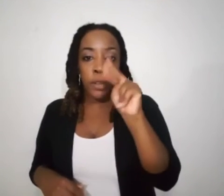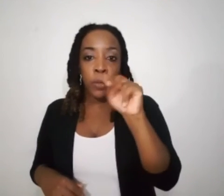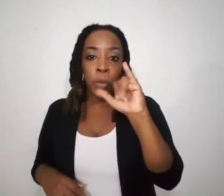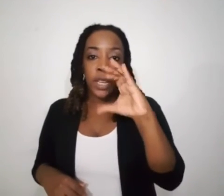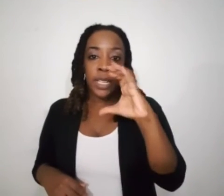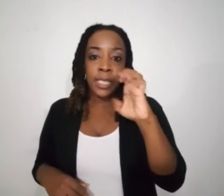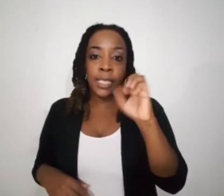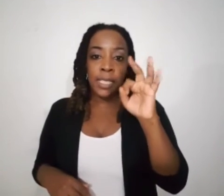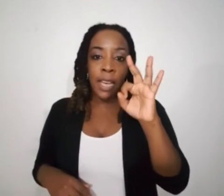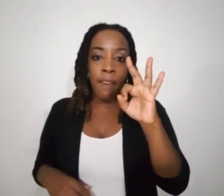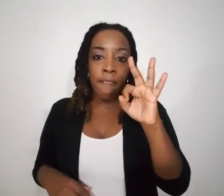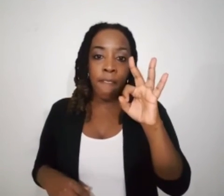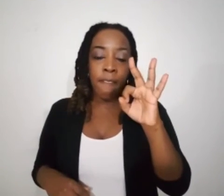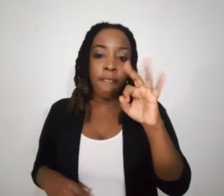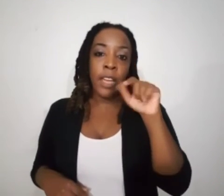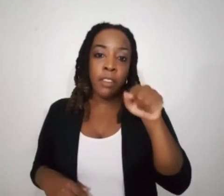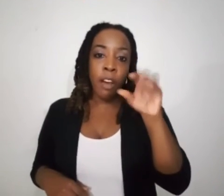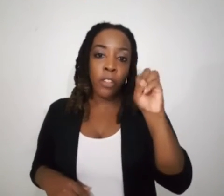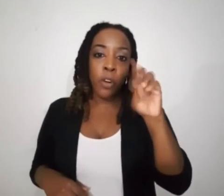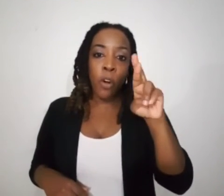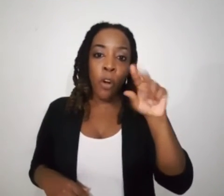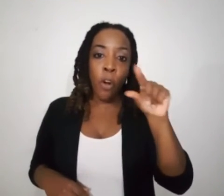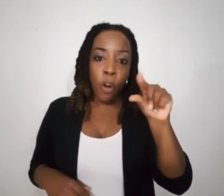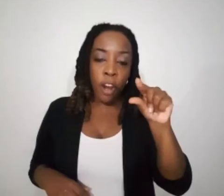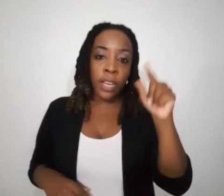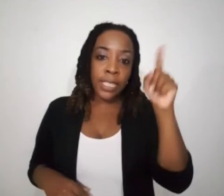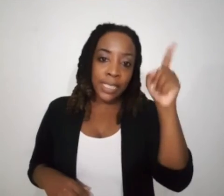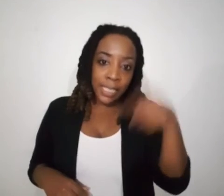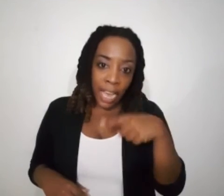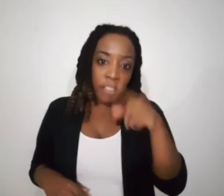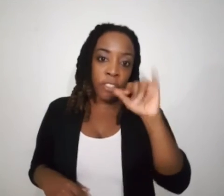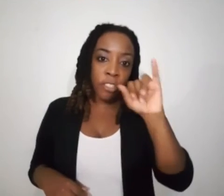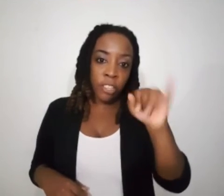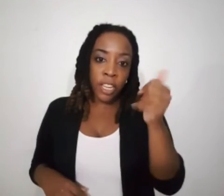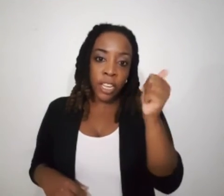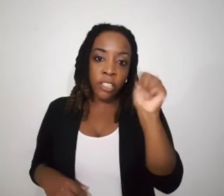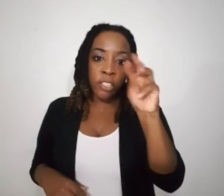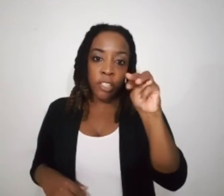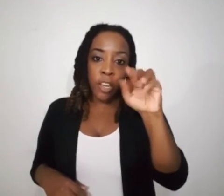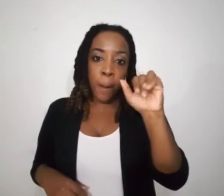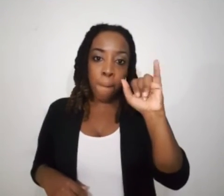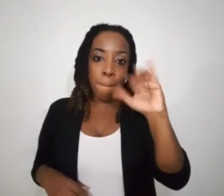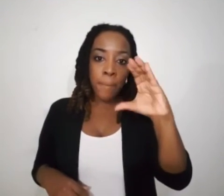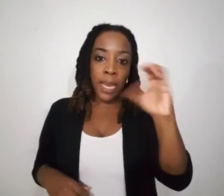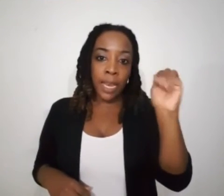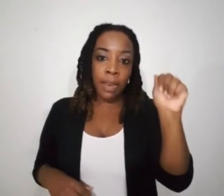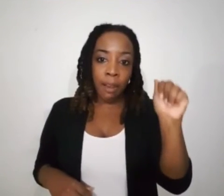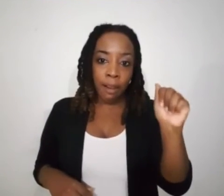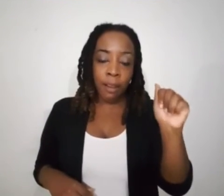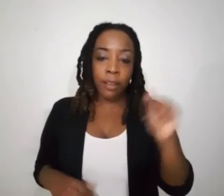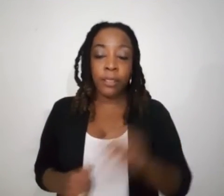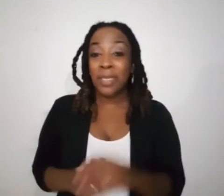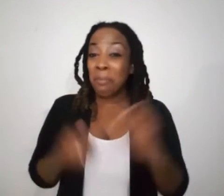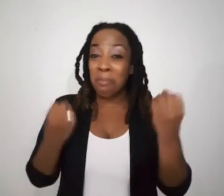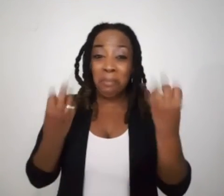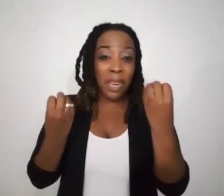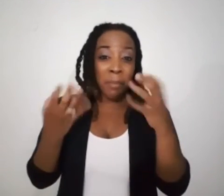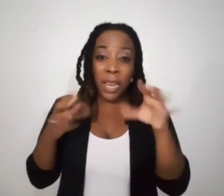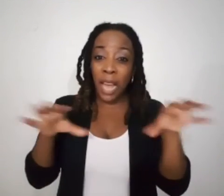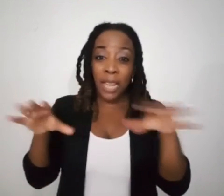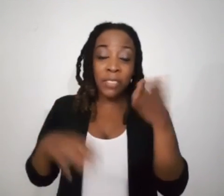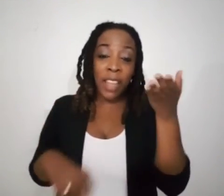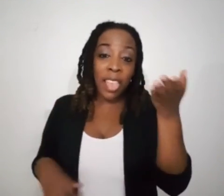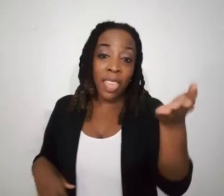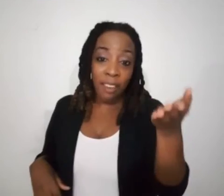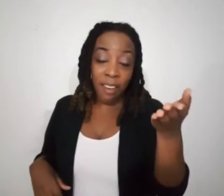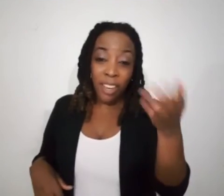unicef.org/Jamaica. Lots of activities there for you and your children to do. Remember, we want